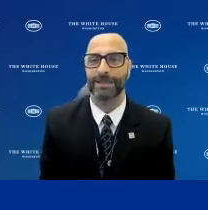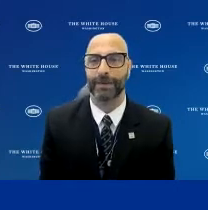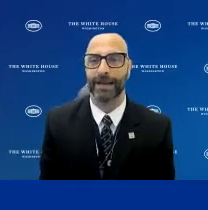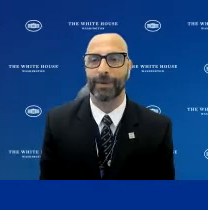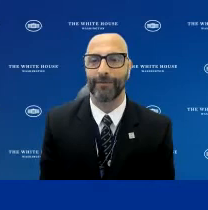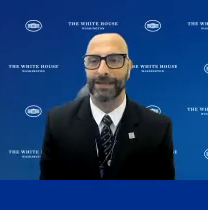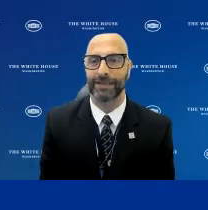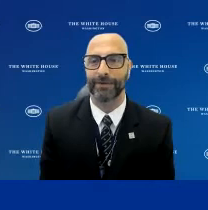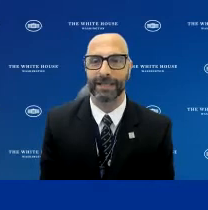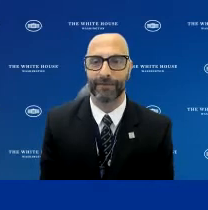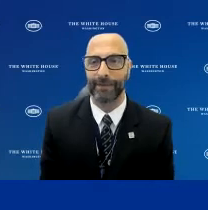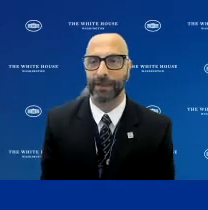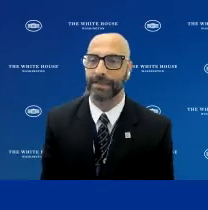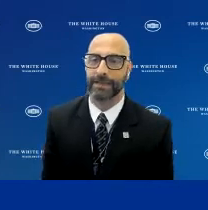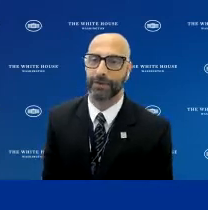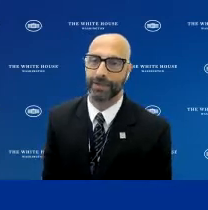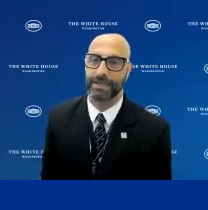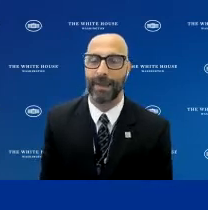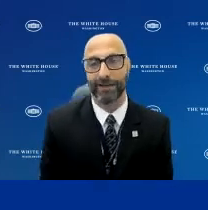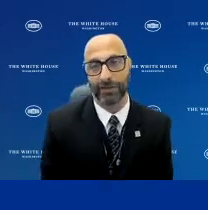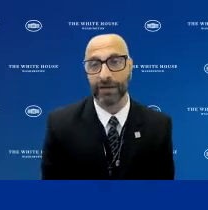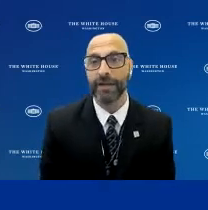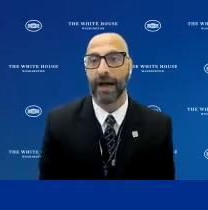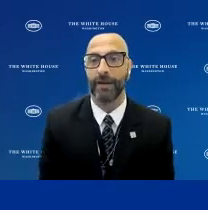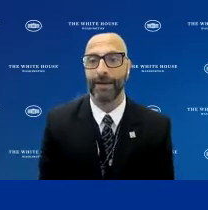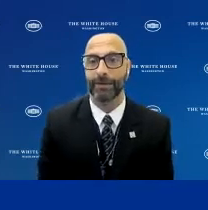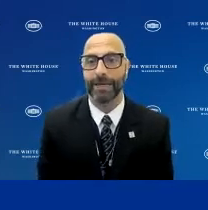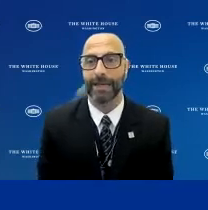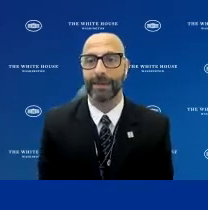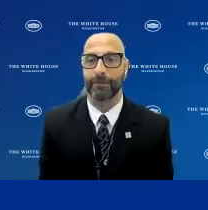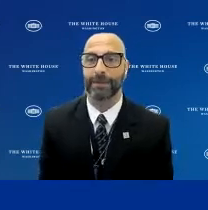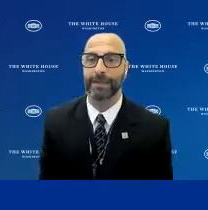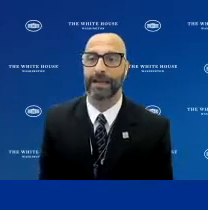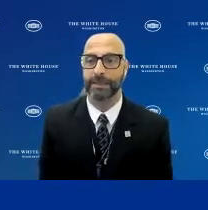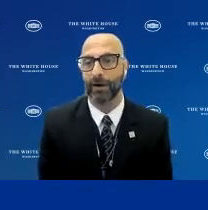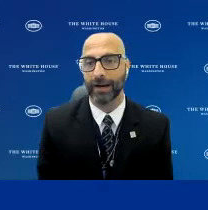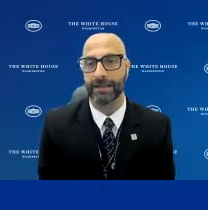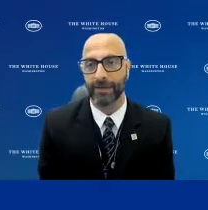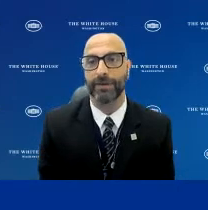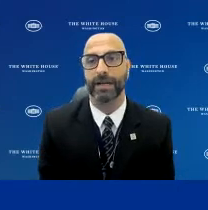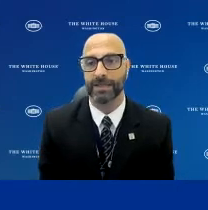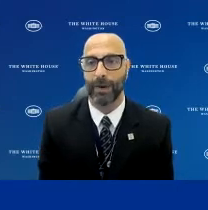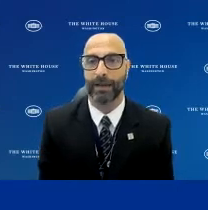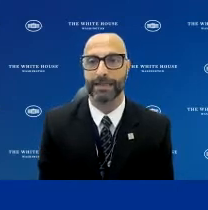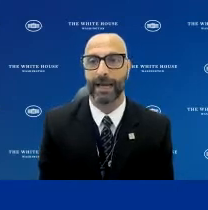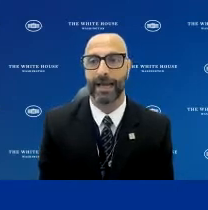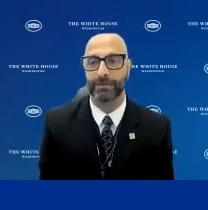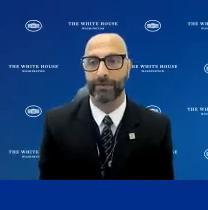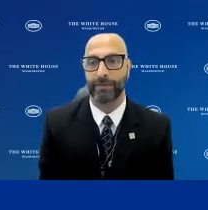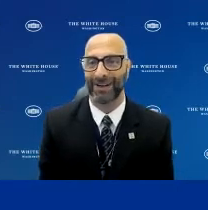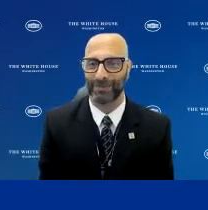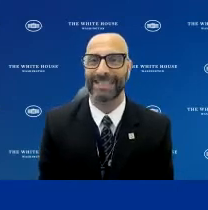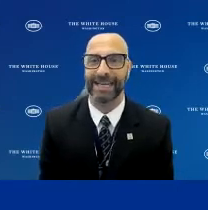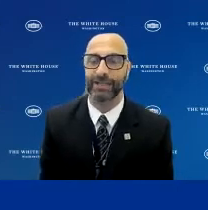coordinating office with Bob Fenton, who is a fabulous emergency manager, and with me coming in with the experience of community as well